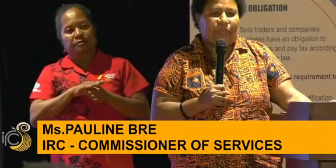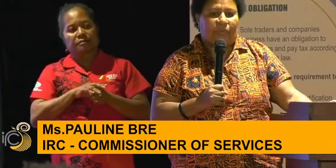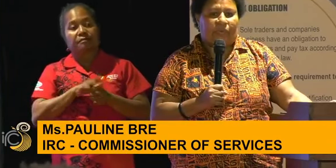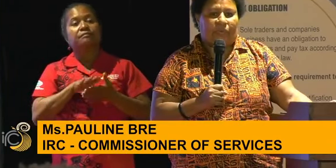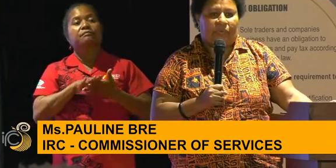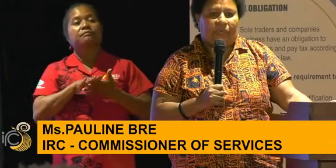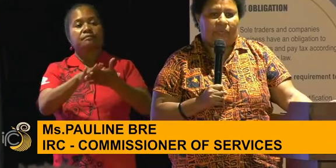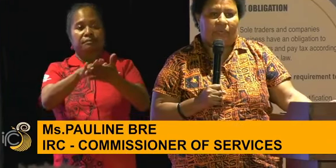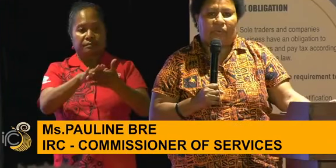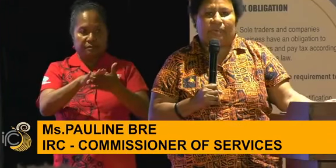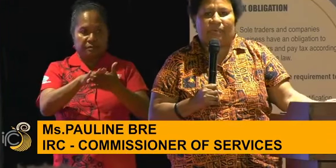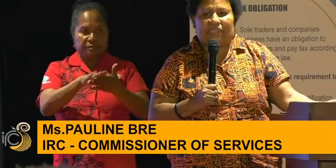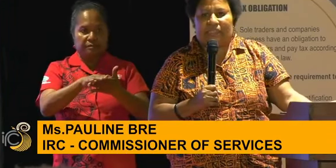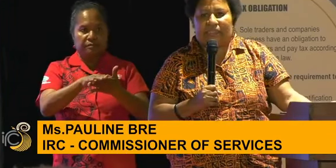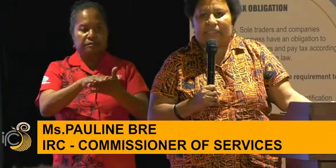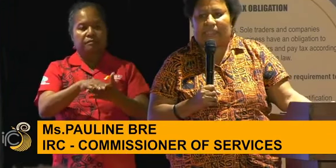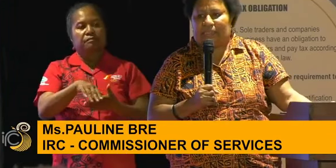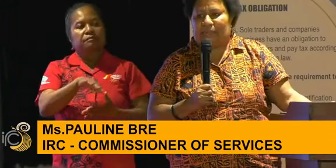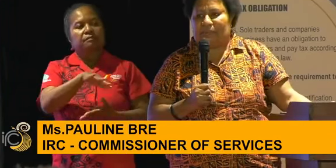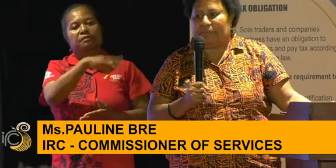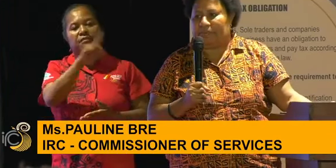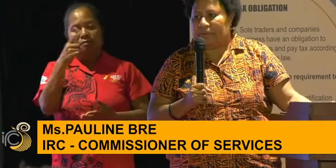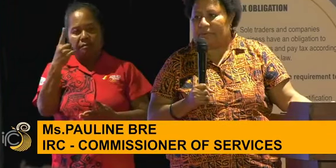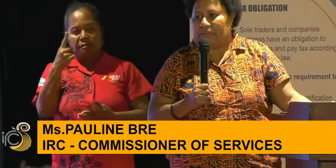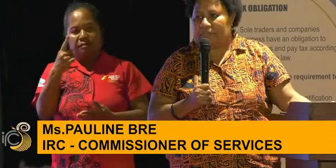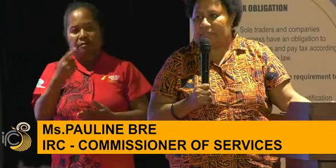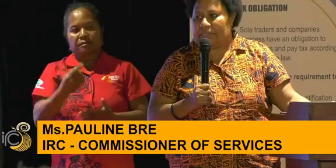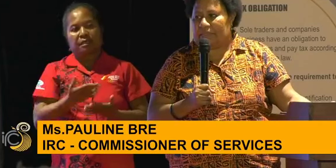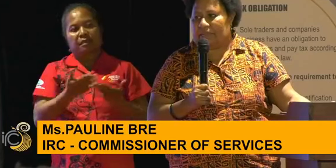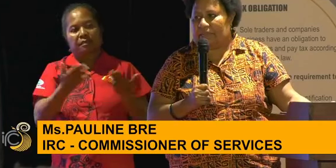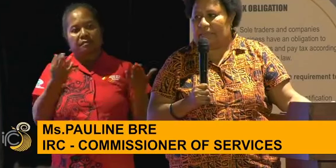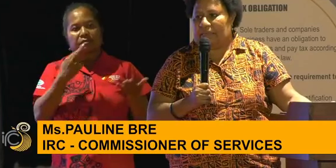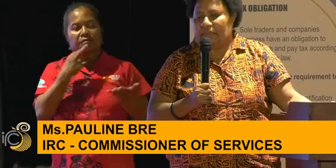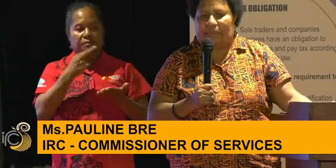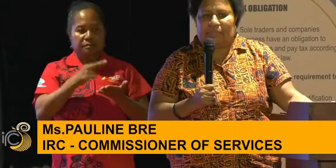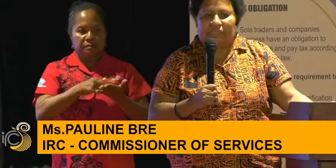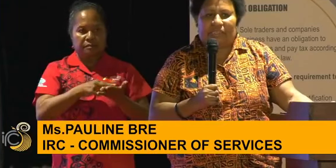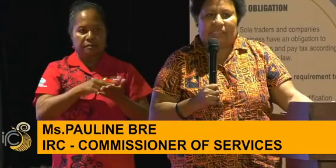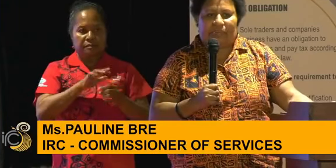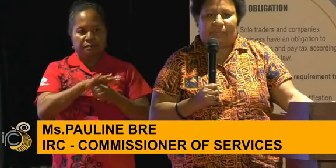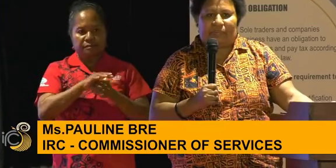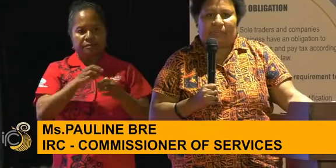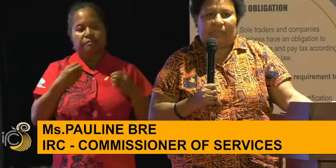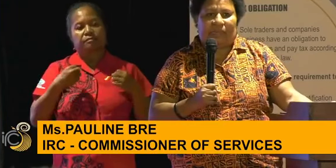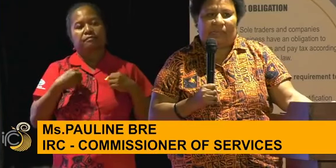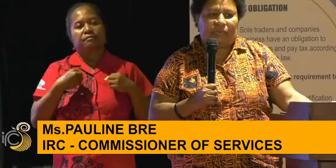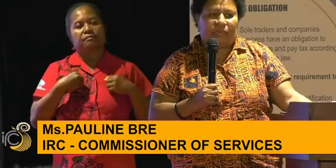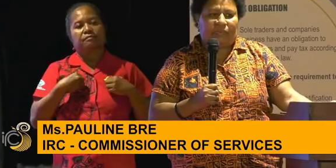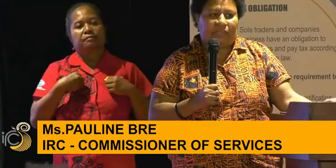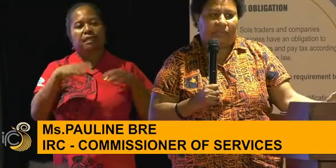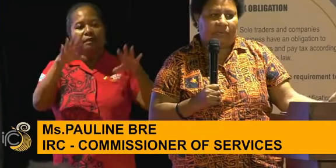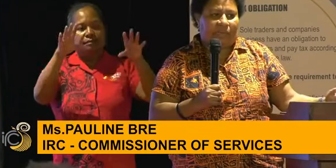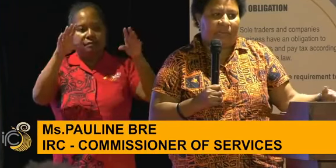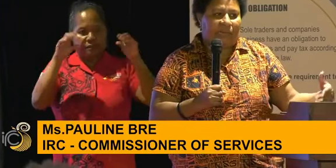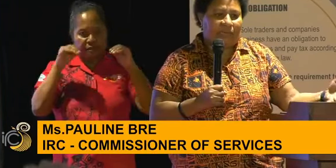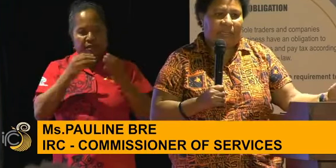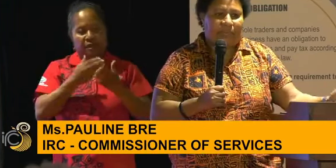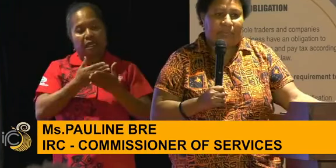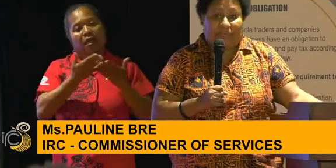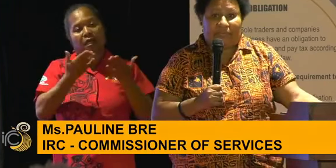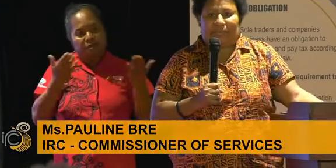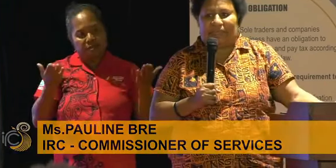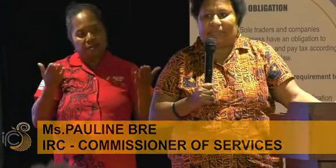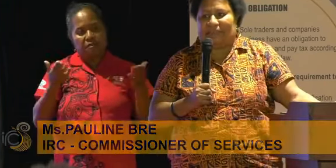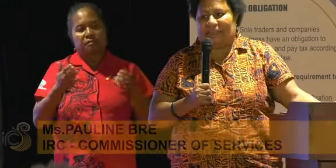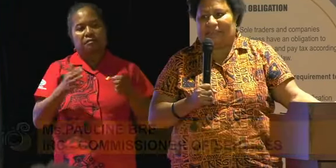help you running business, na keeping records, na appreciating how you need account